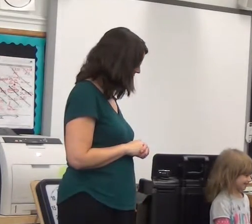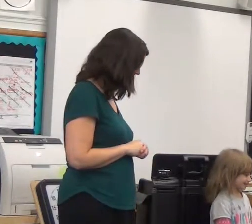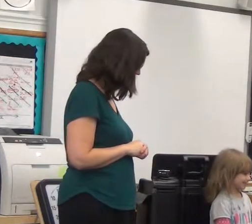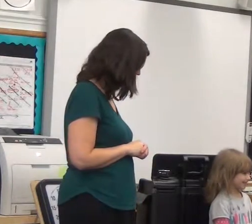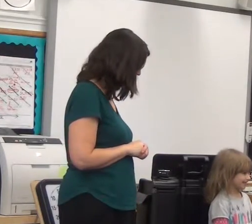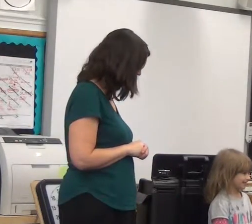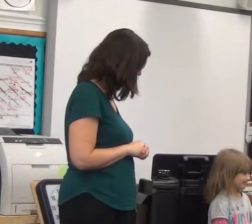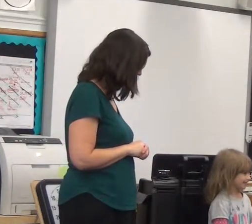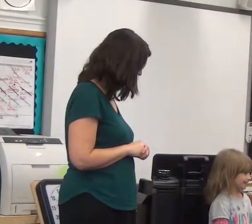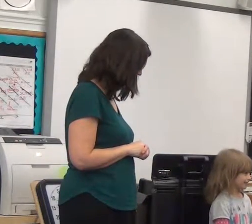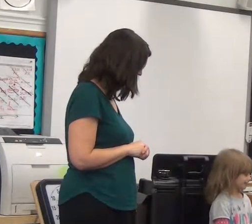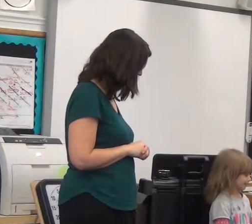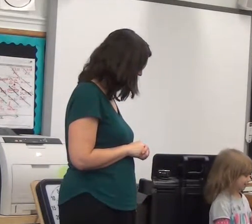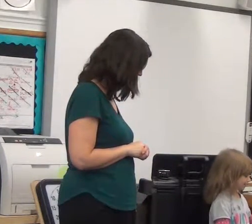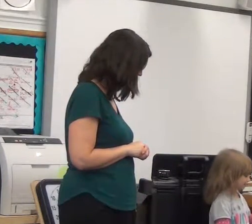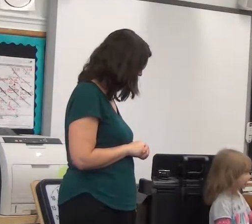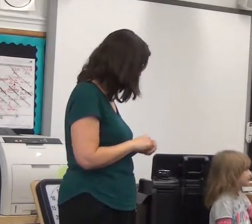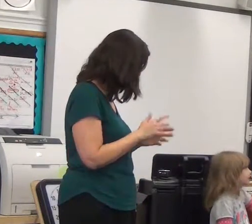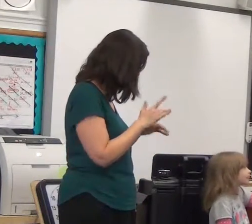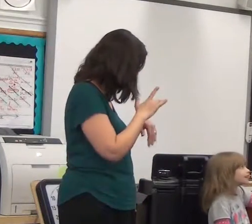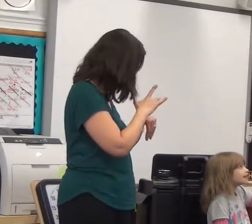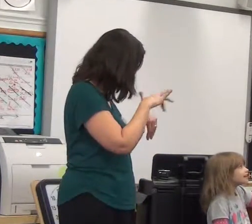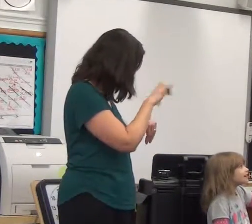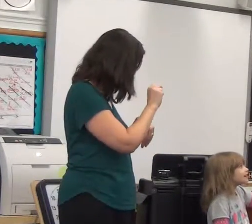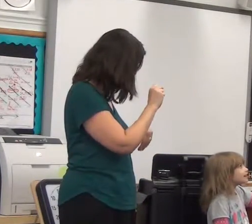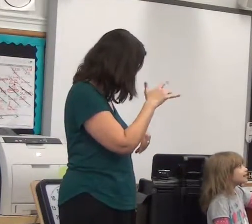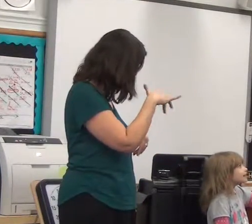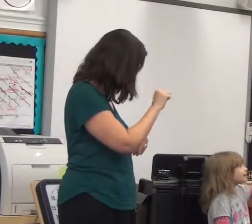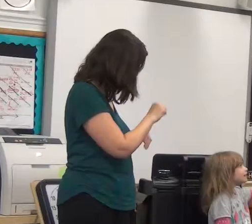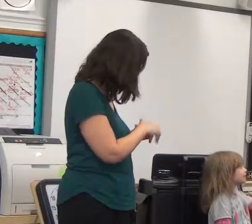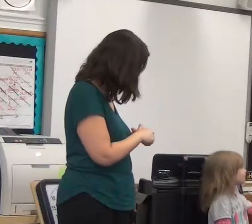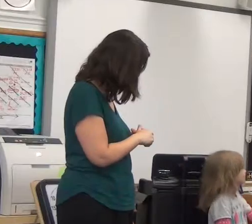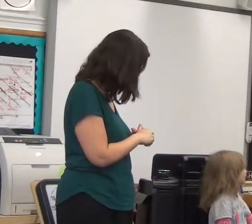may hold on to the cup. Is anything inside there?